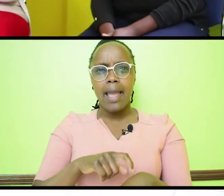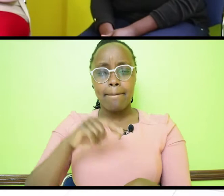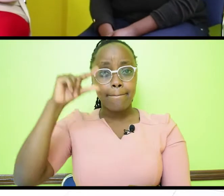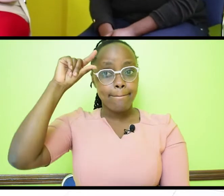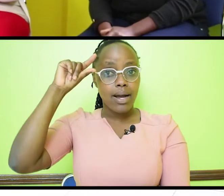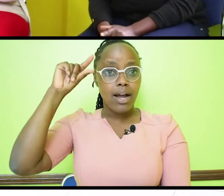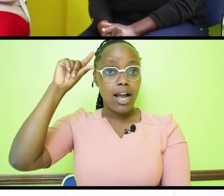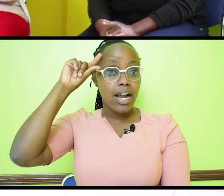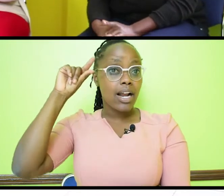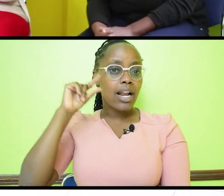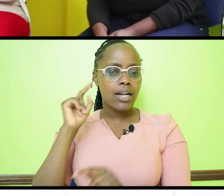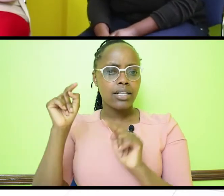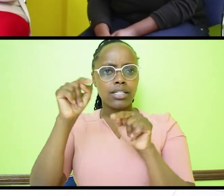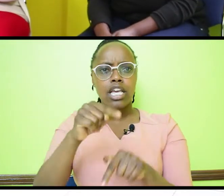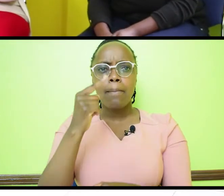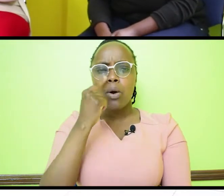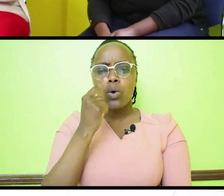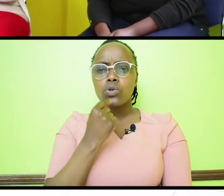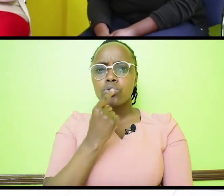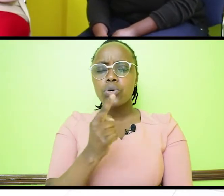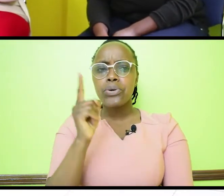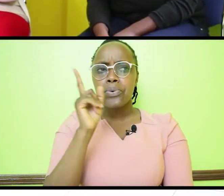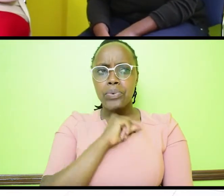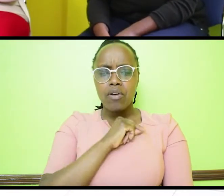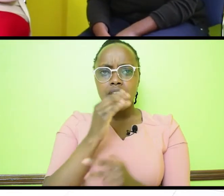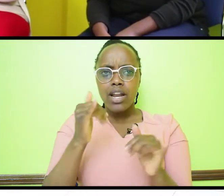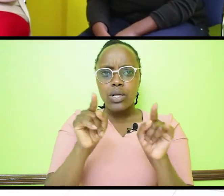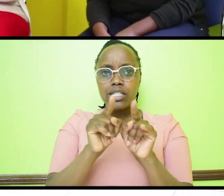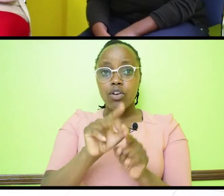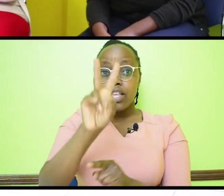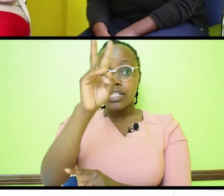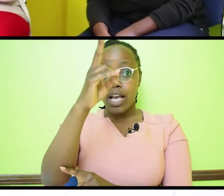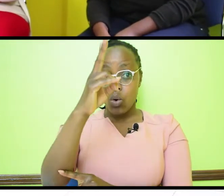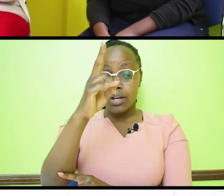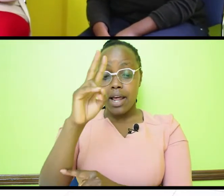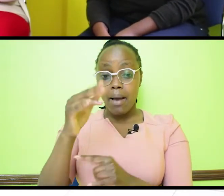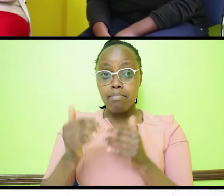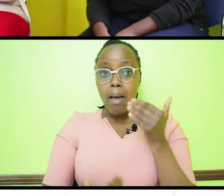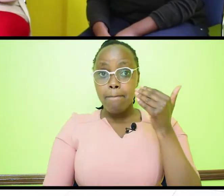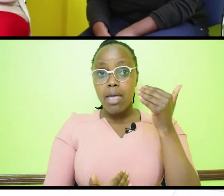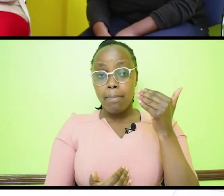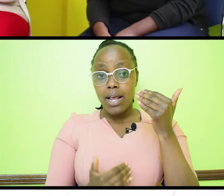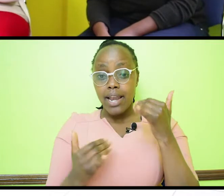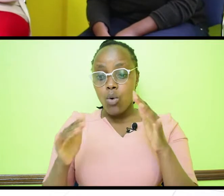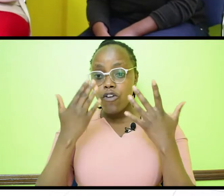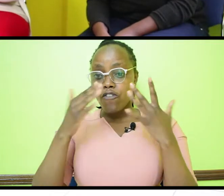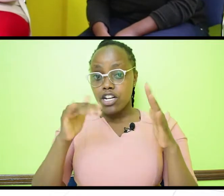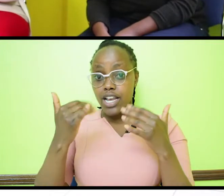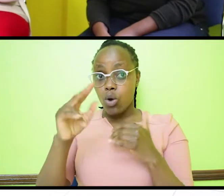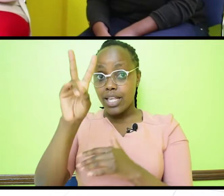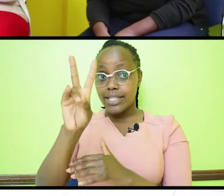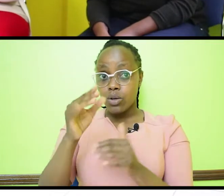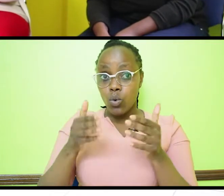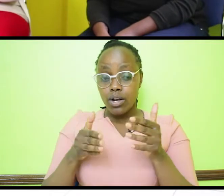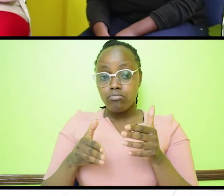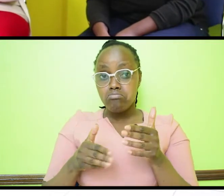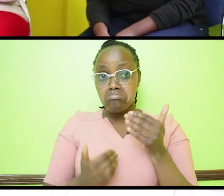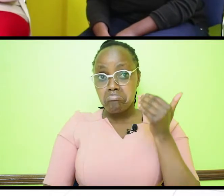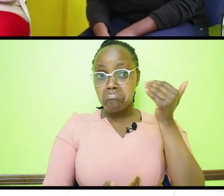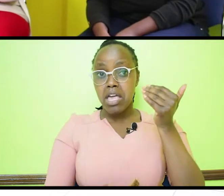when Gladys came home and told you now, with the second baby now, that she jumped to the second baby,